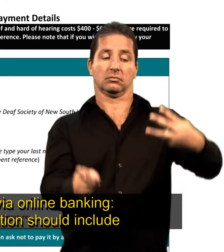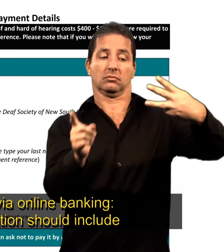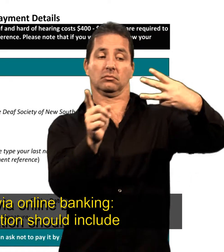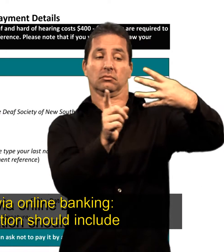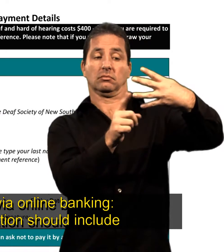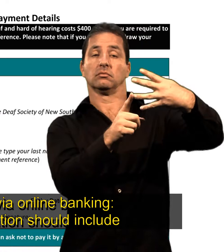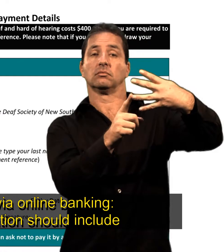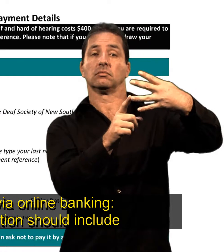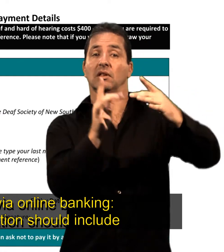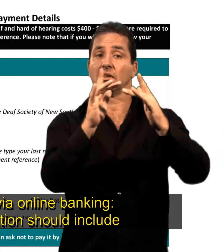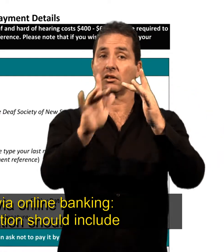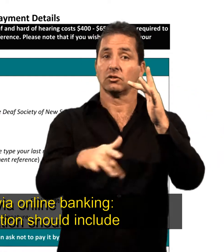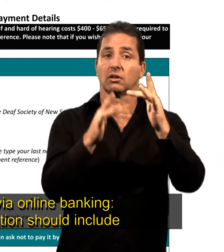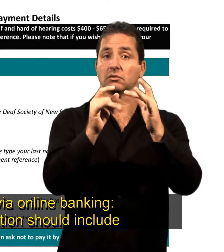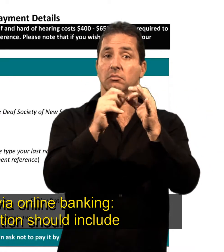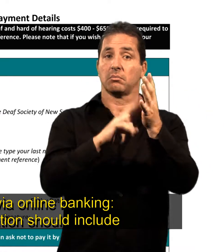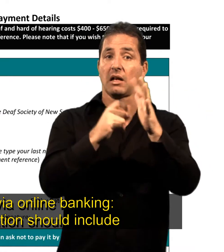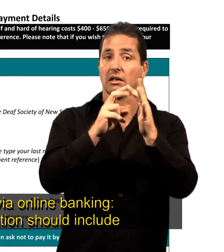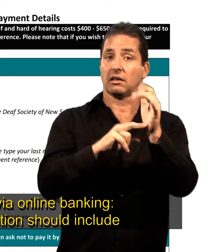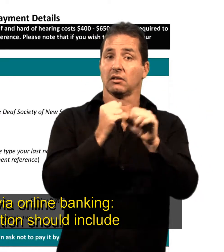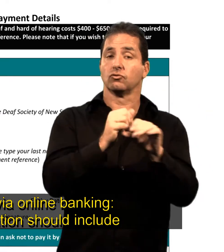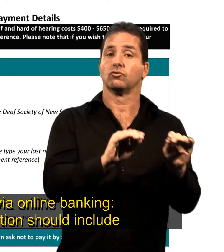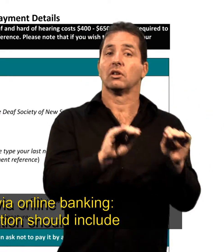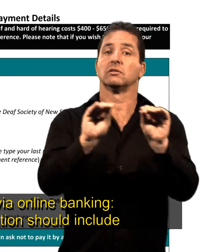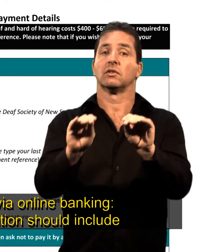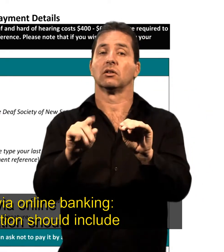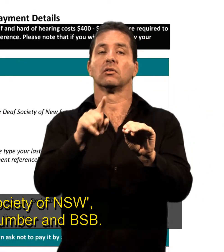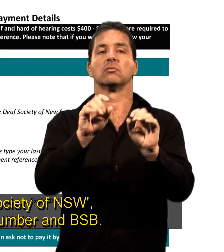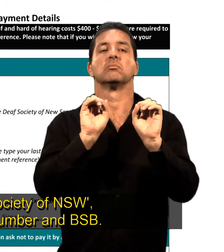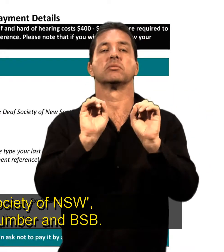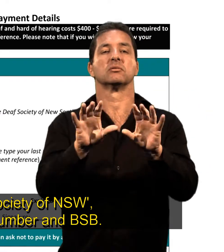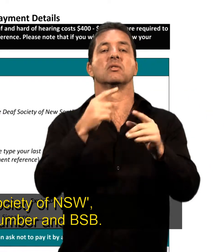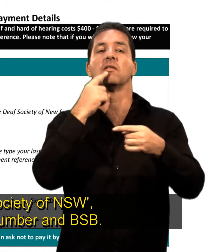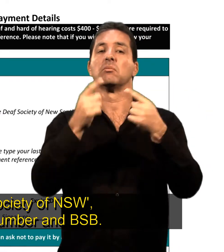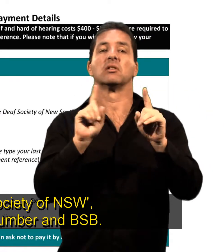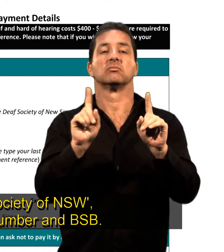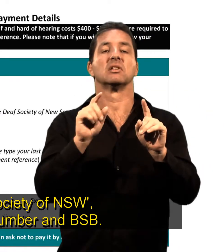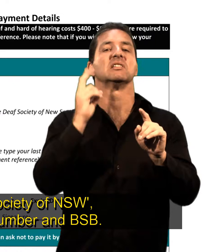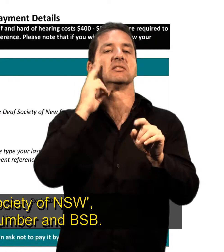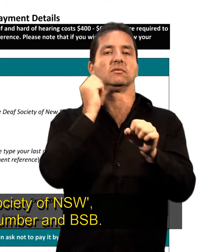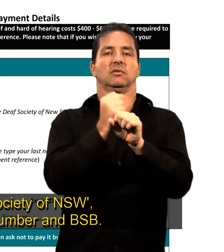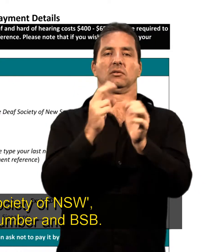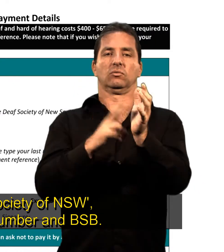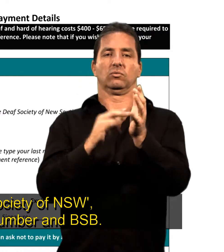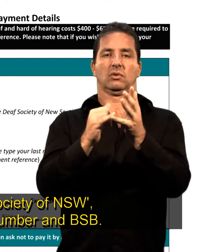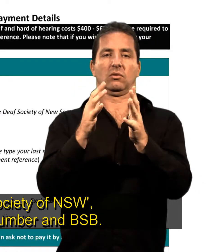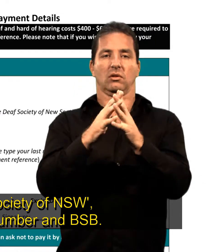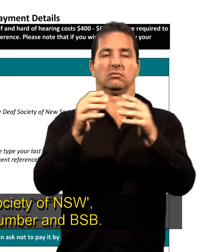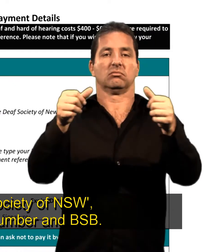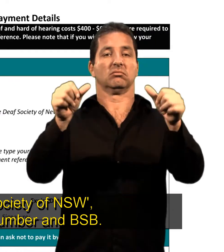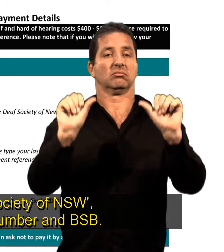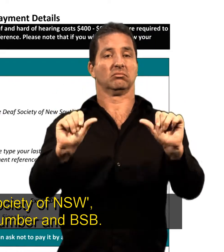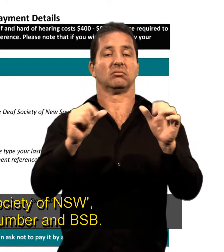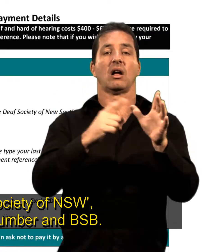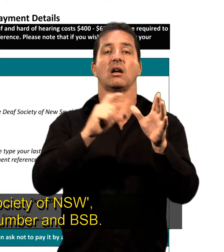Option 3. Pay via online banking. Payment information should include the Deaf Society of New South Wales, the account